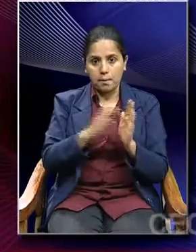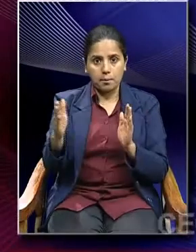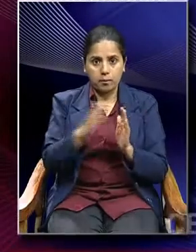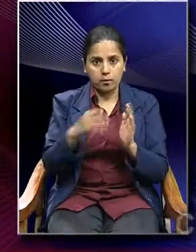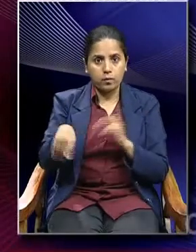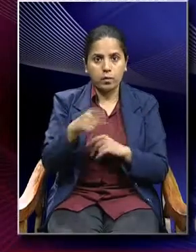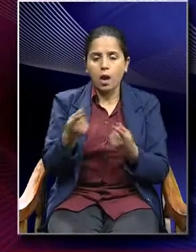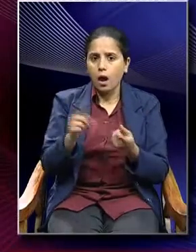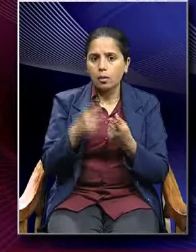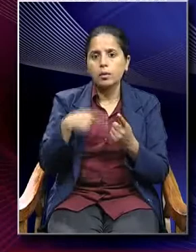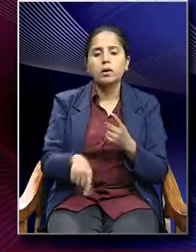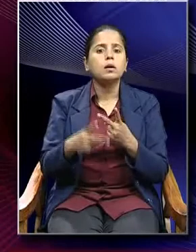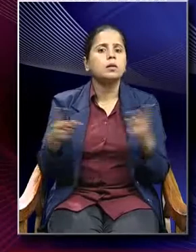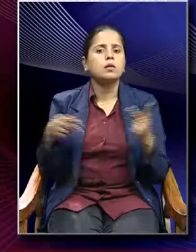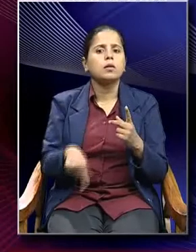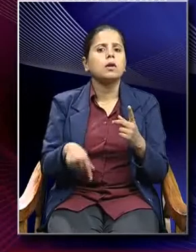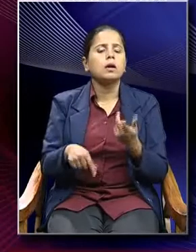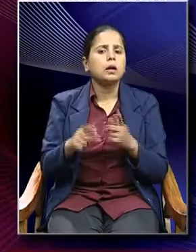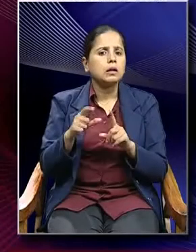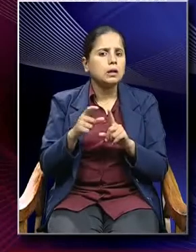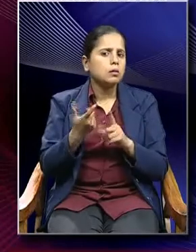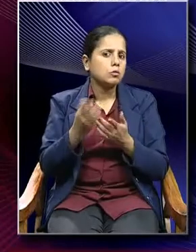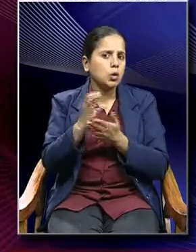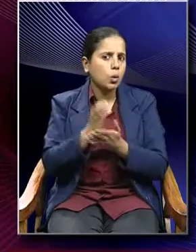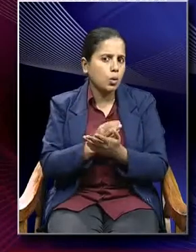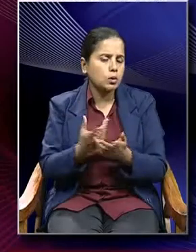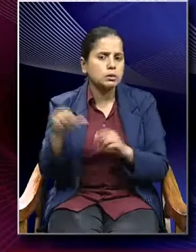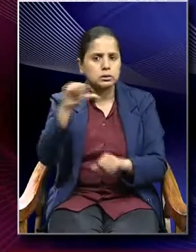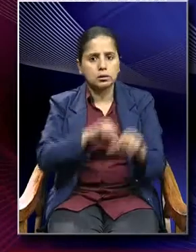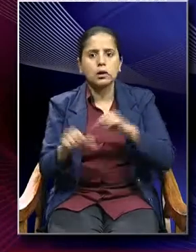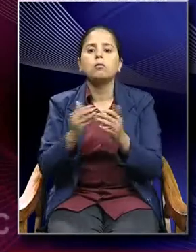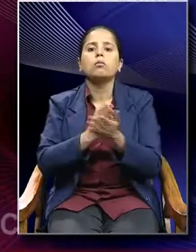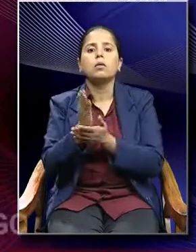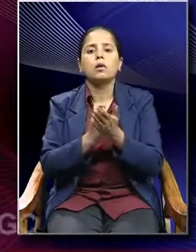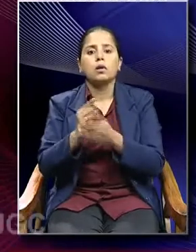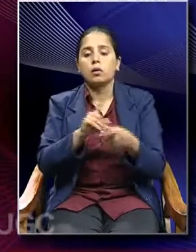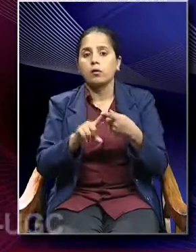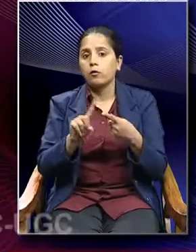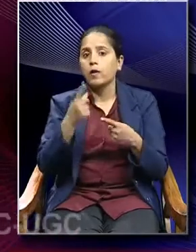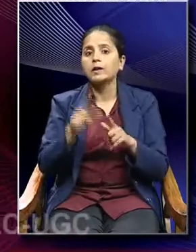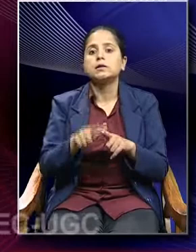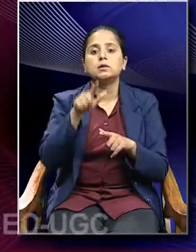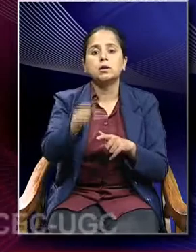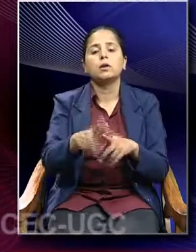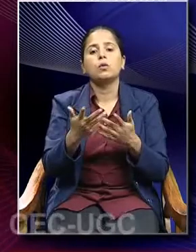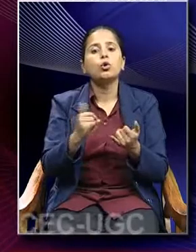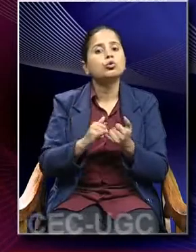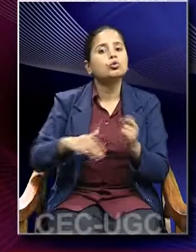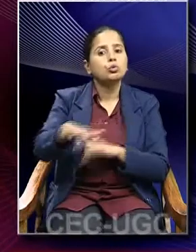of the discipline was more close to scientific method. So the first step for sociological